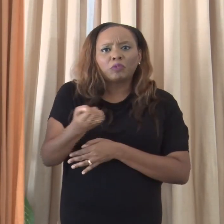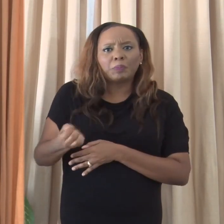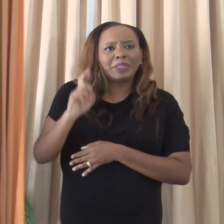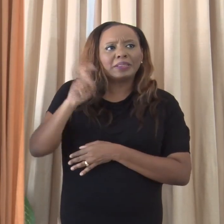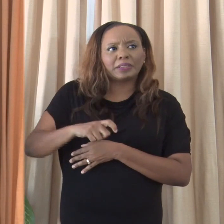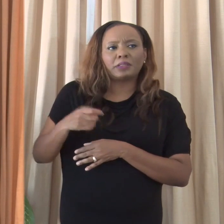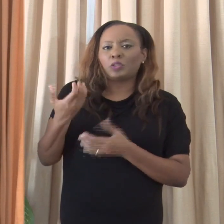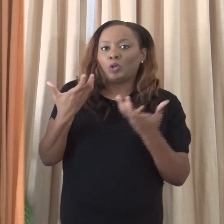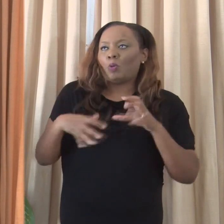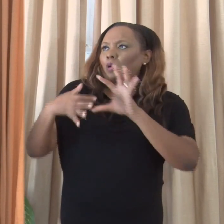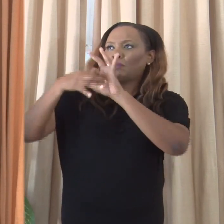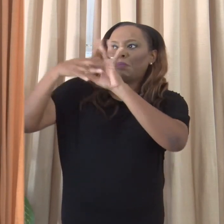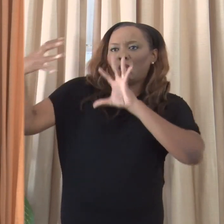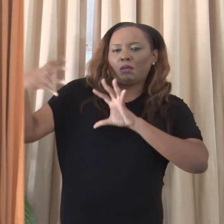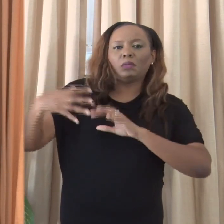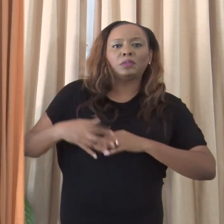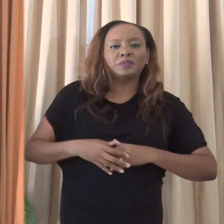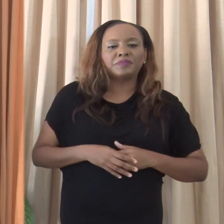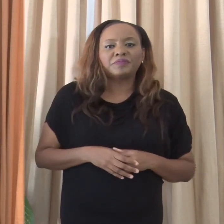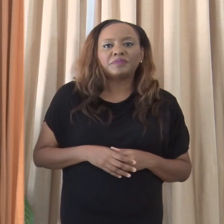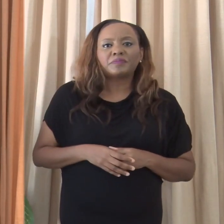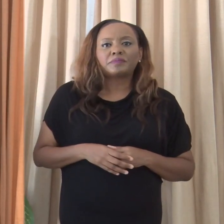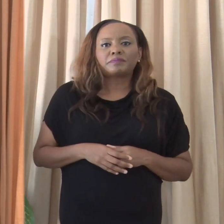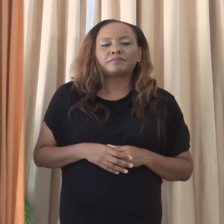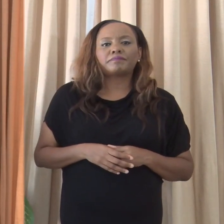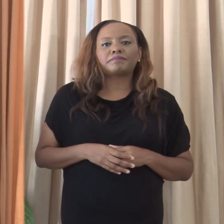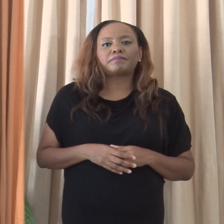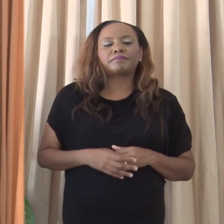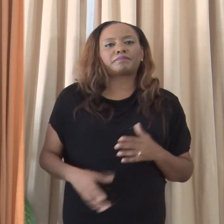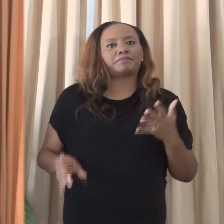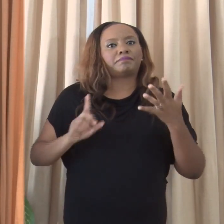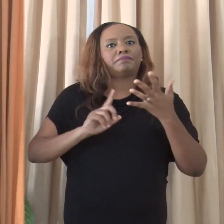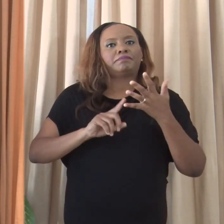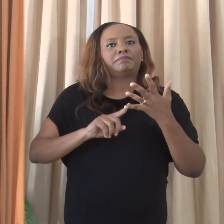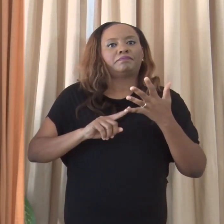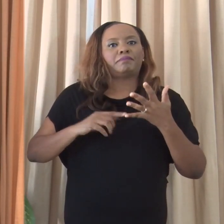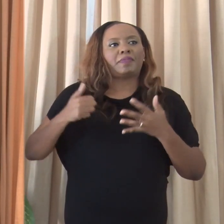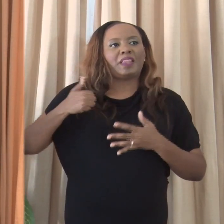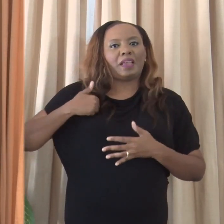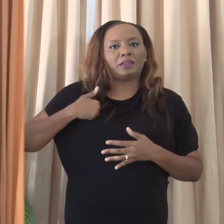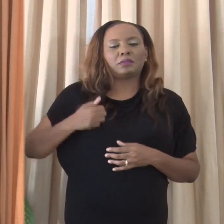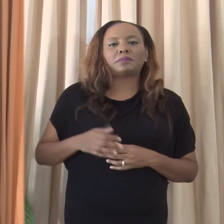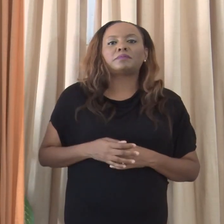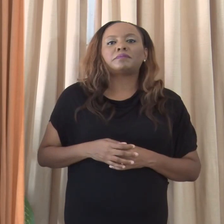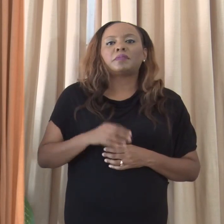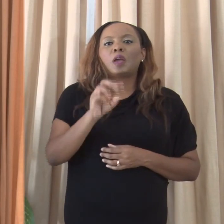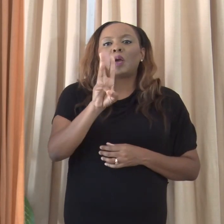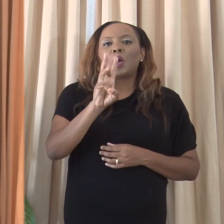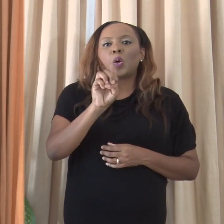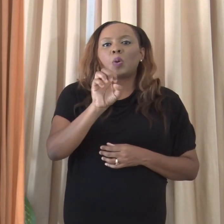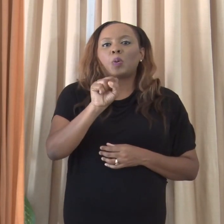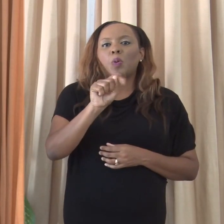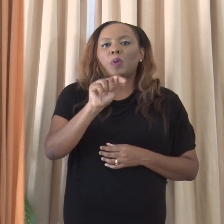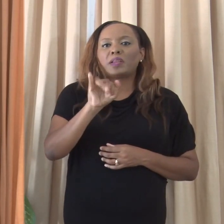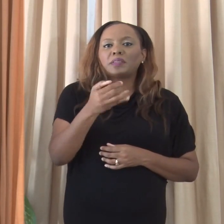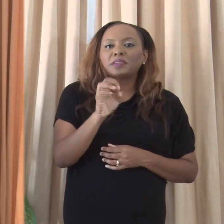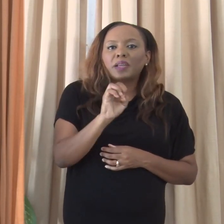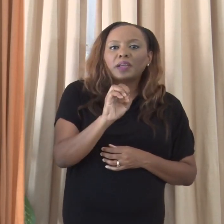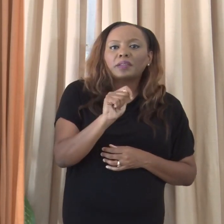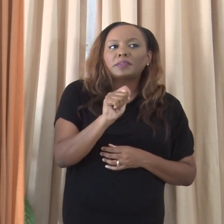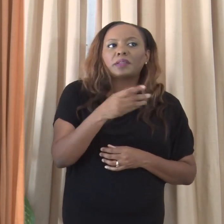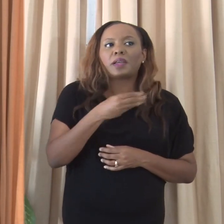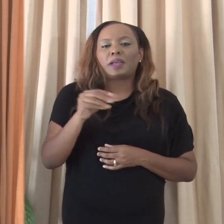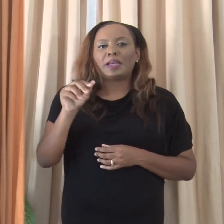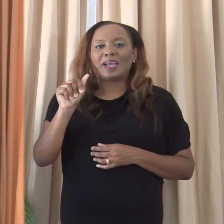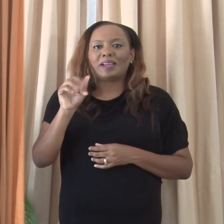etc. With regard to Canada, Canada is serviced by WestJet commercially and also by Air Canada. Let